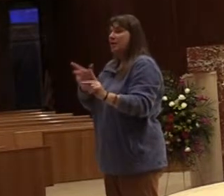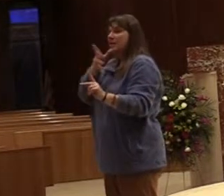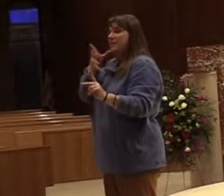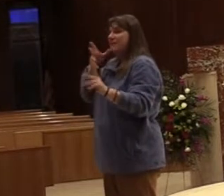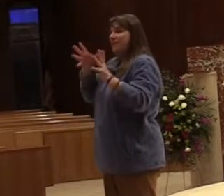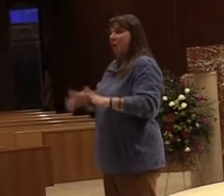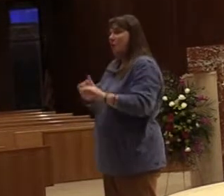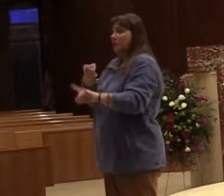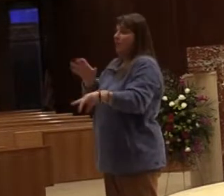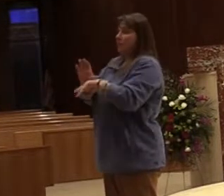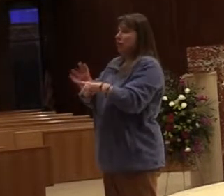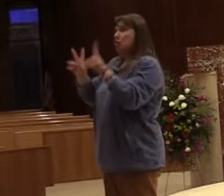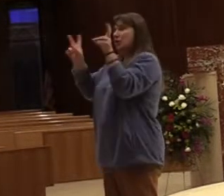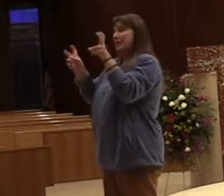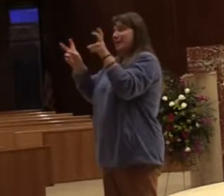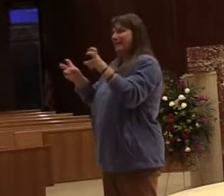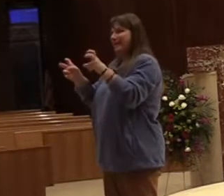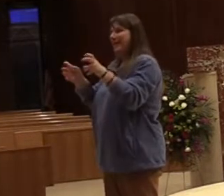church of the Jewish people.